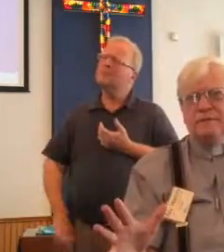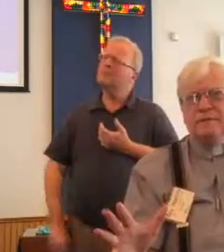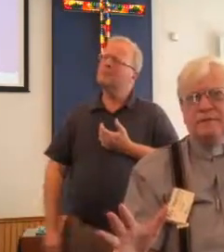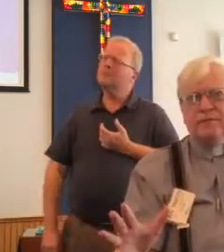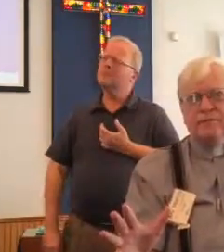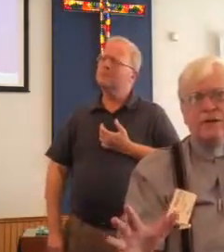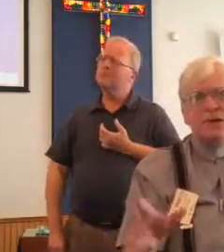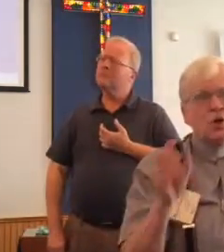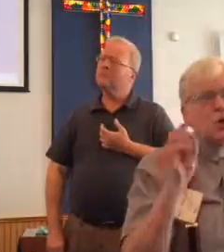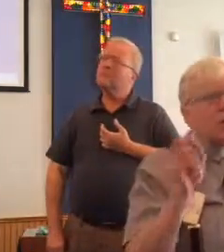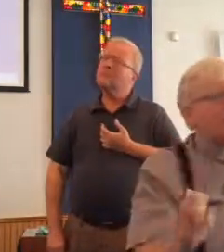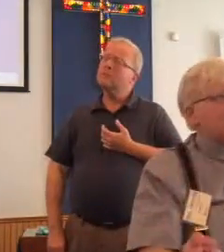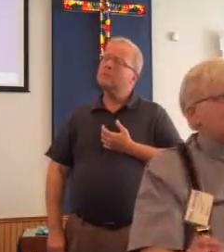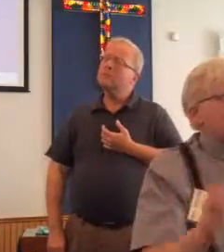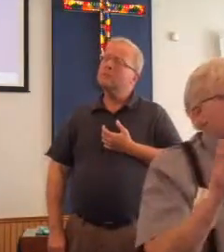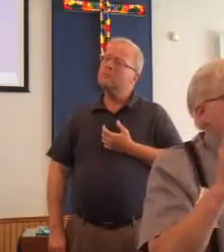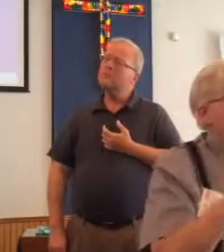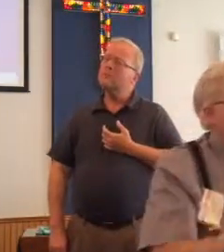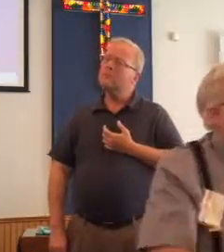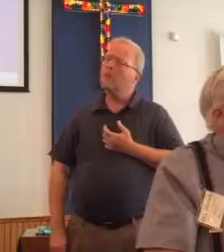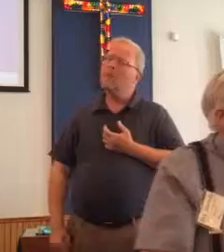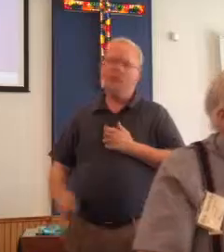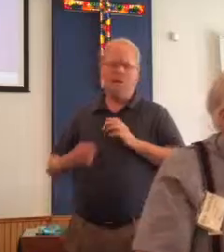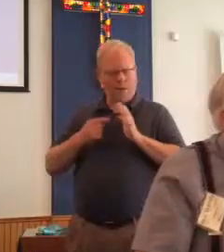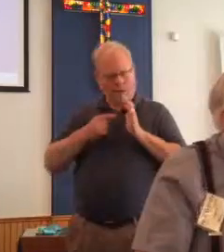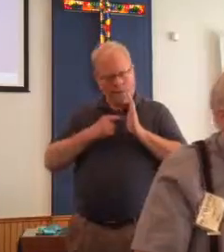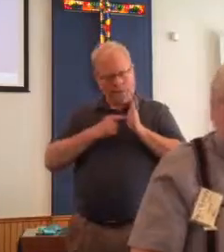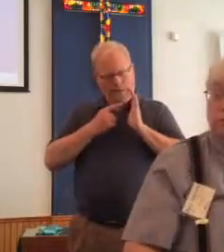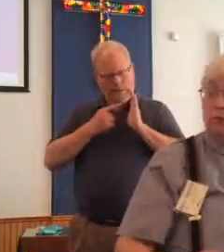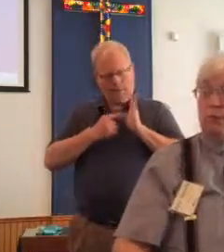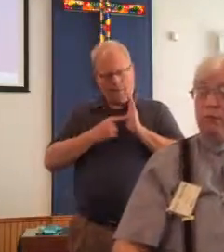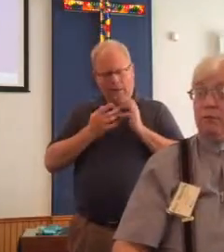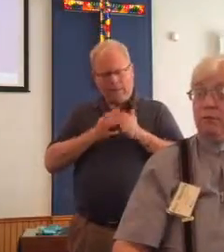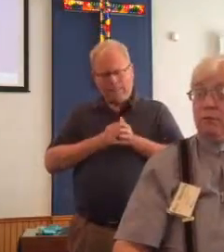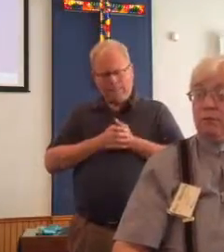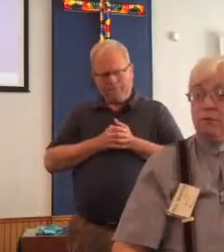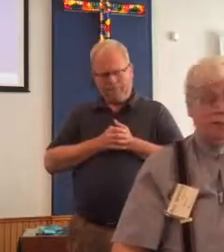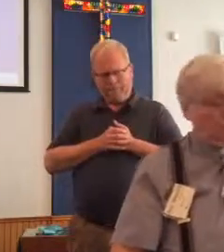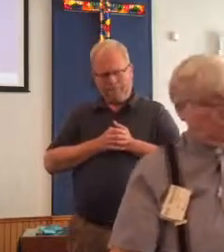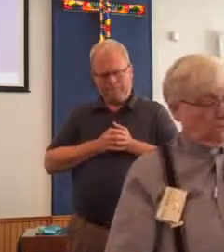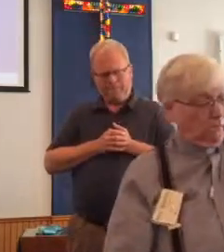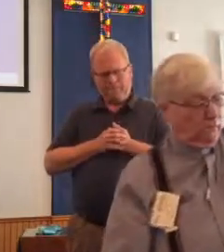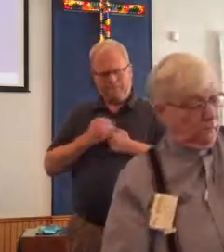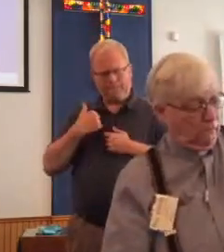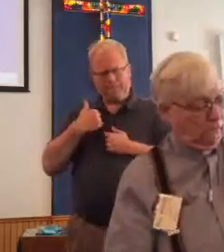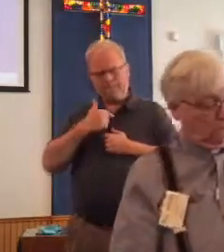sometimes we need to ask questions.